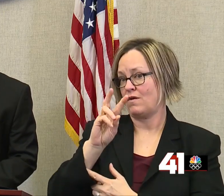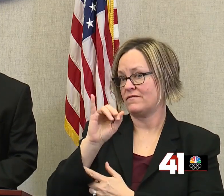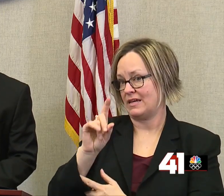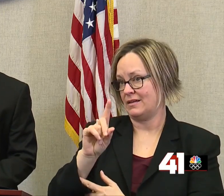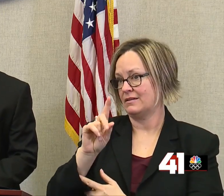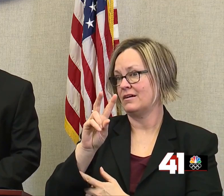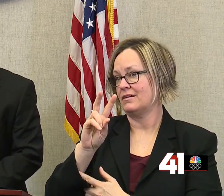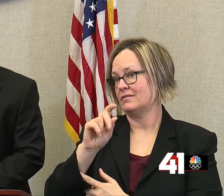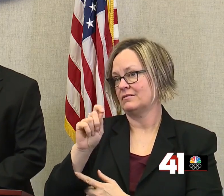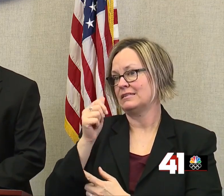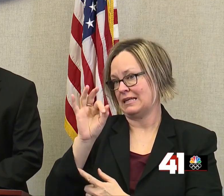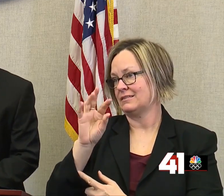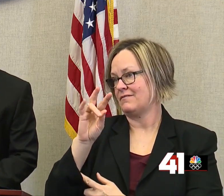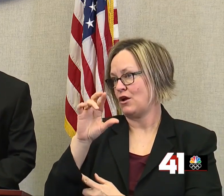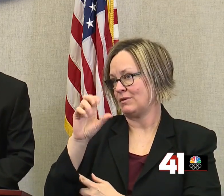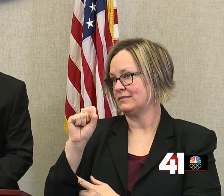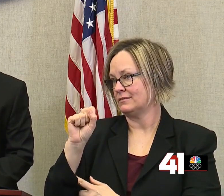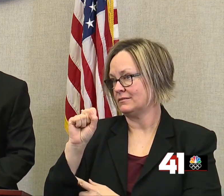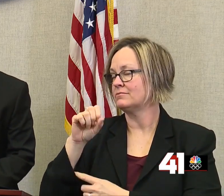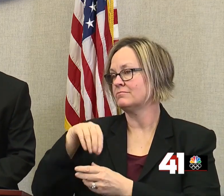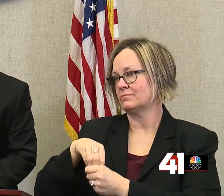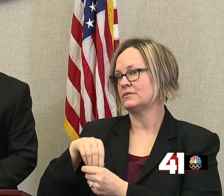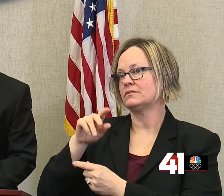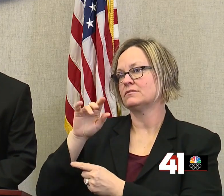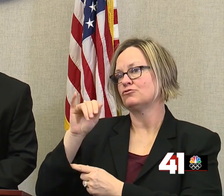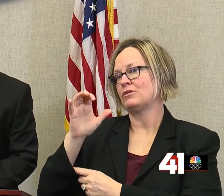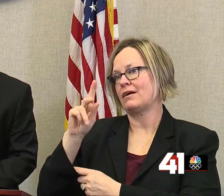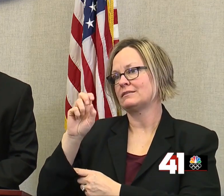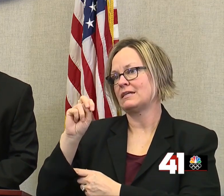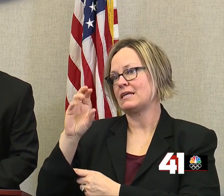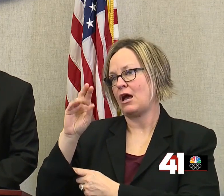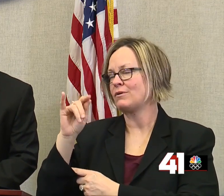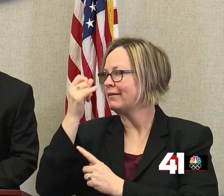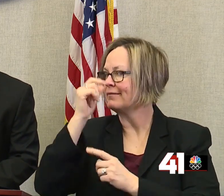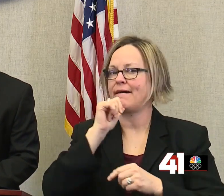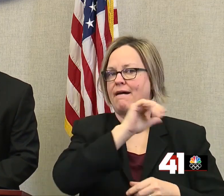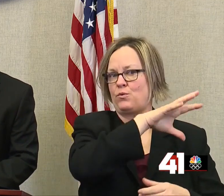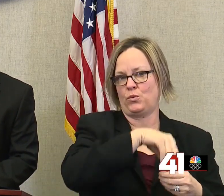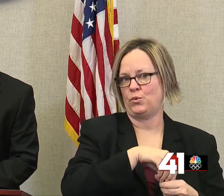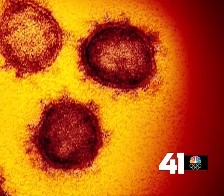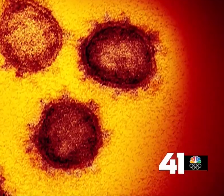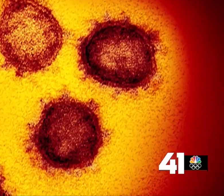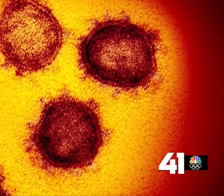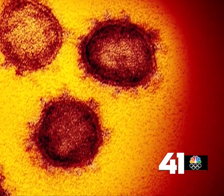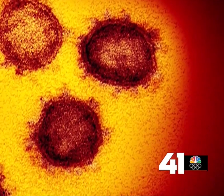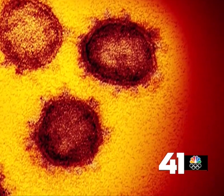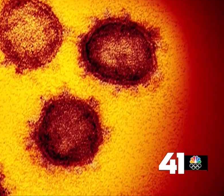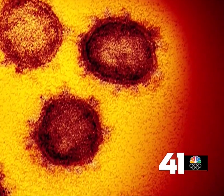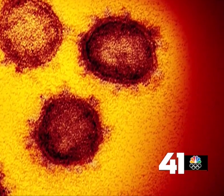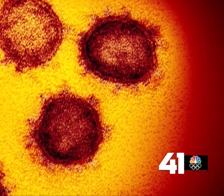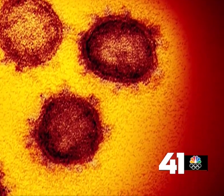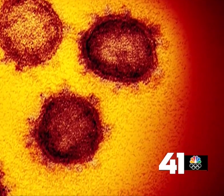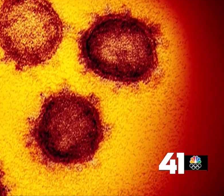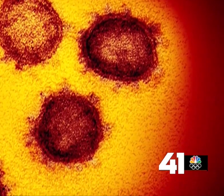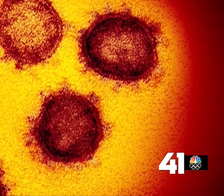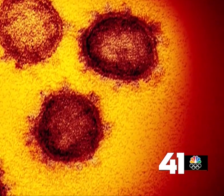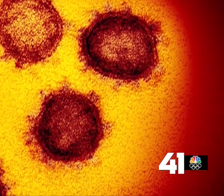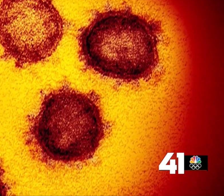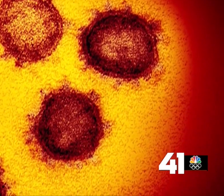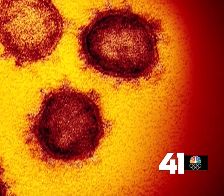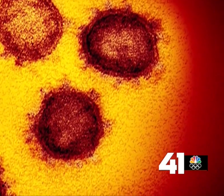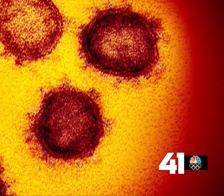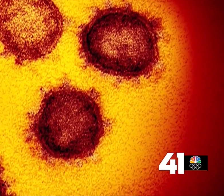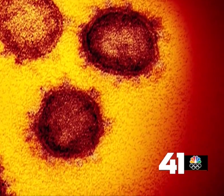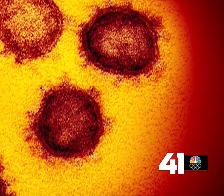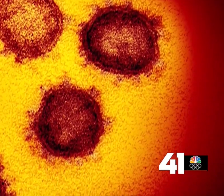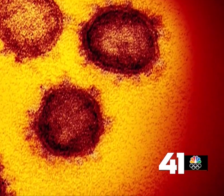first coronavirus-related death in the county. It was a woman in her 80s who had not traveled. County leaders and health leaders stressed the virus is